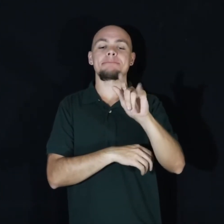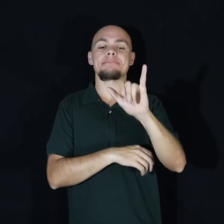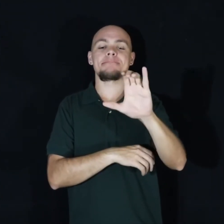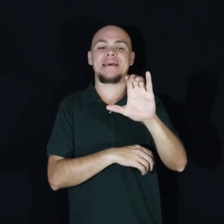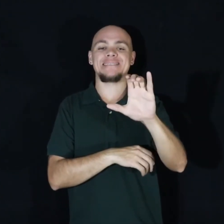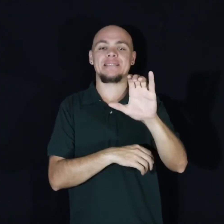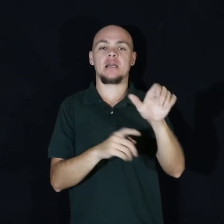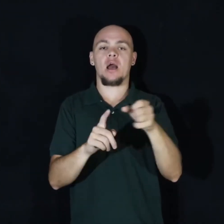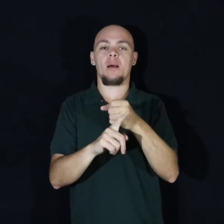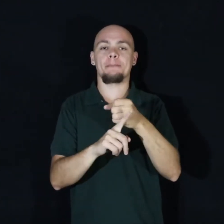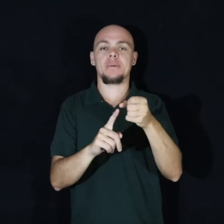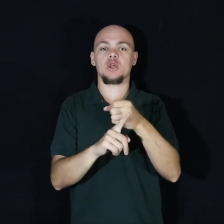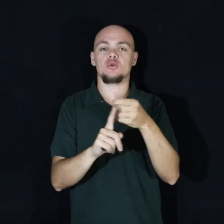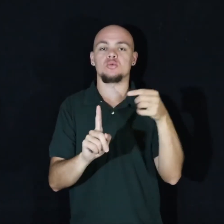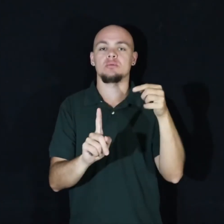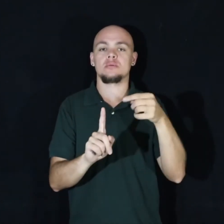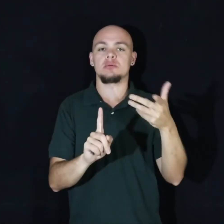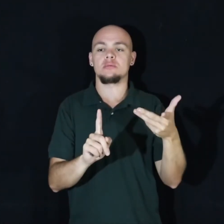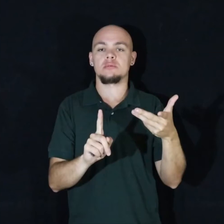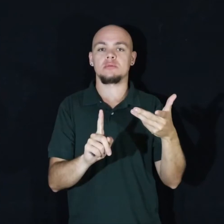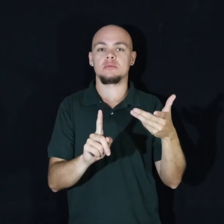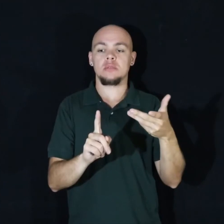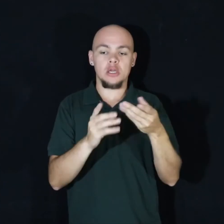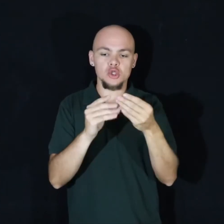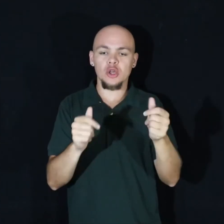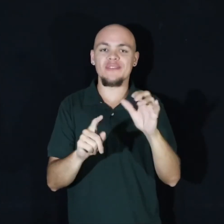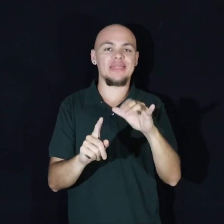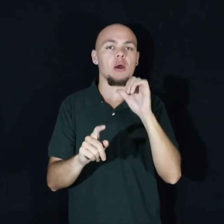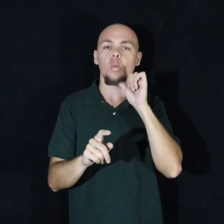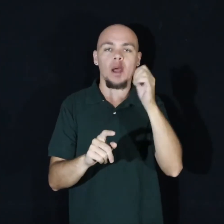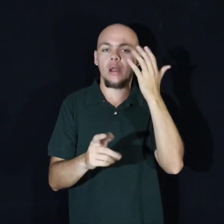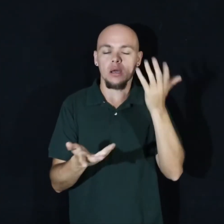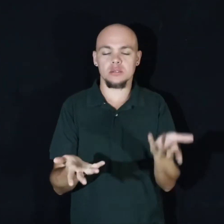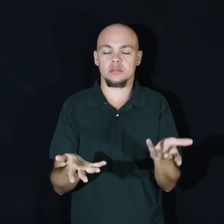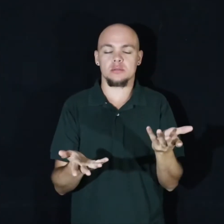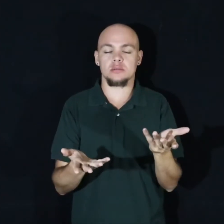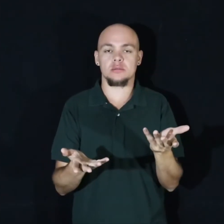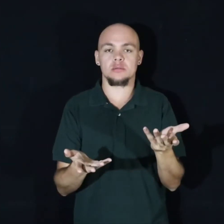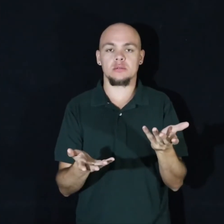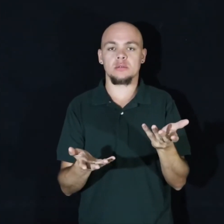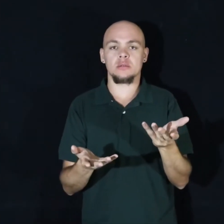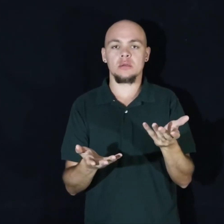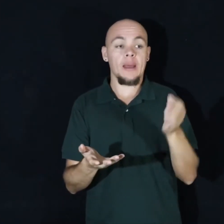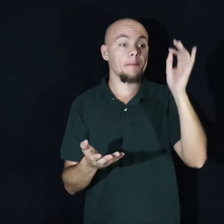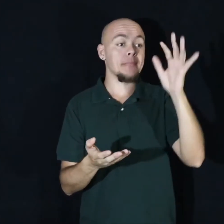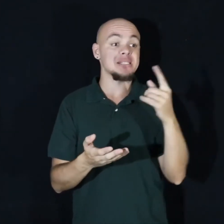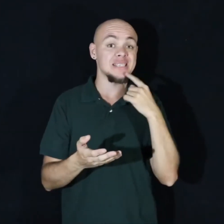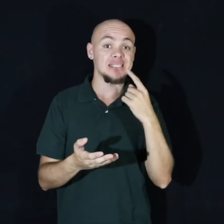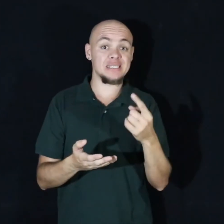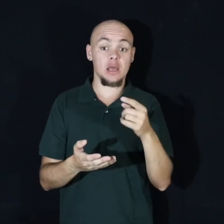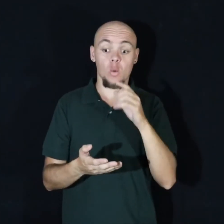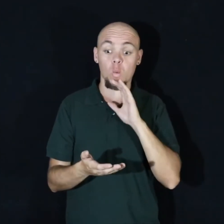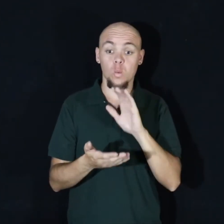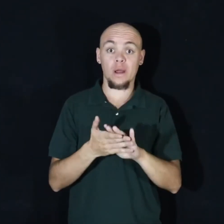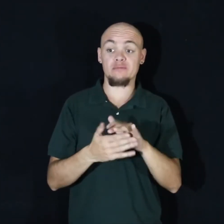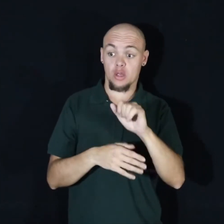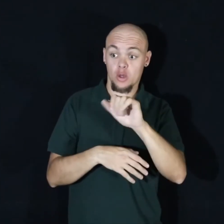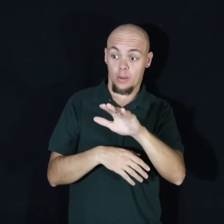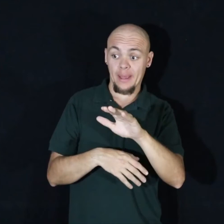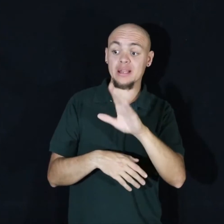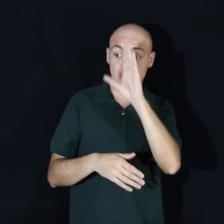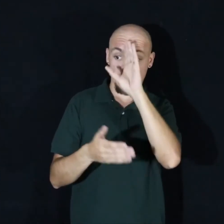domestic abuse? Why is it pastors send wives back to their husbands who are abusive and tell them,